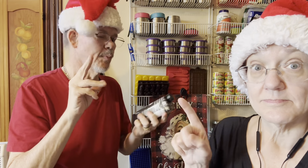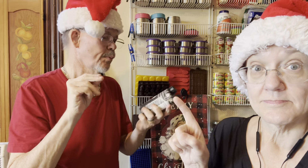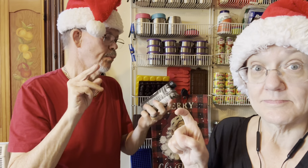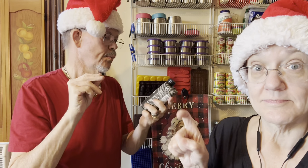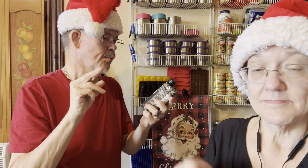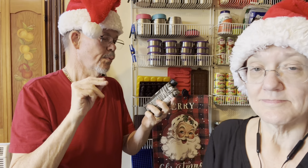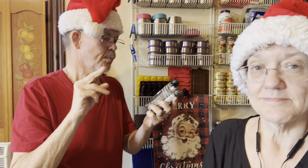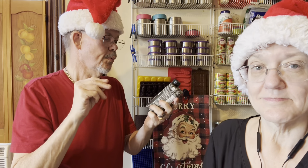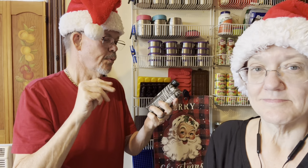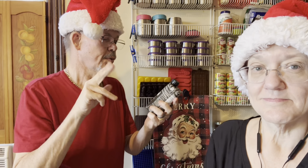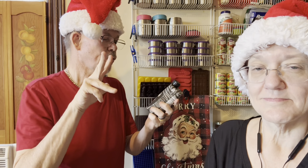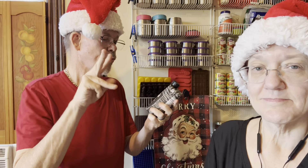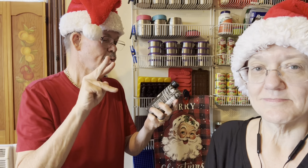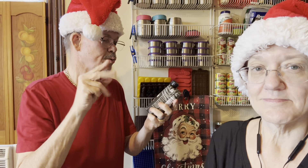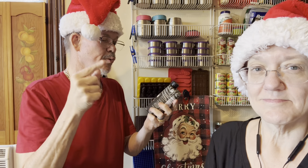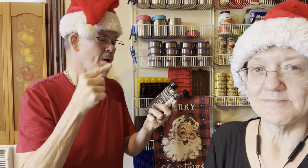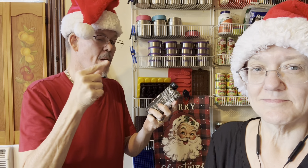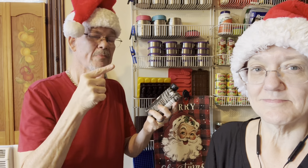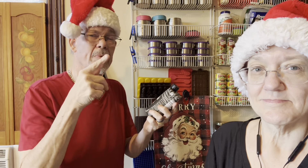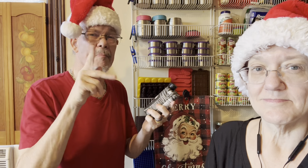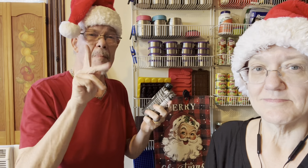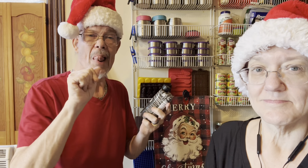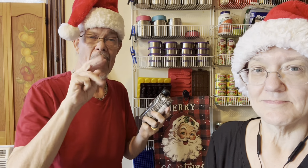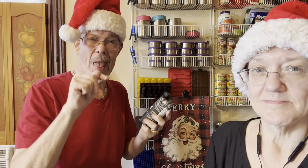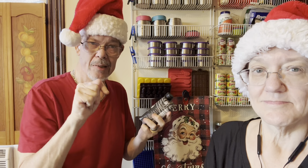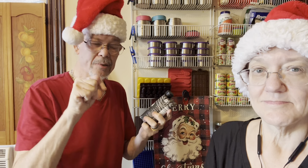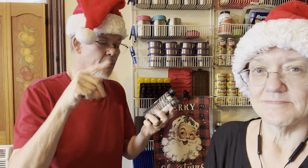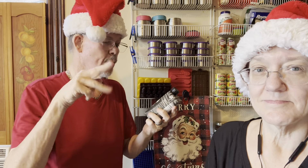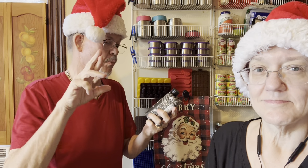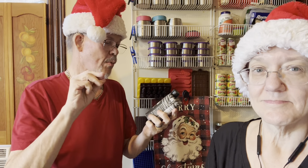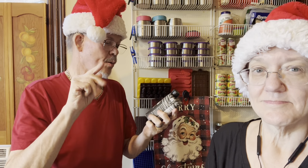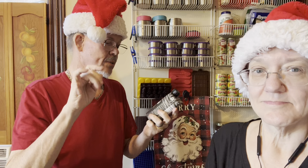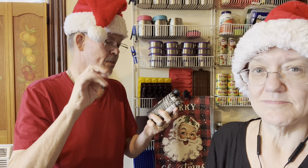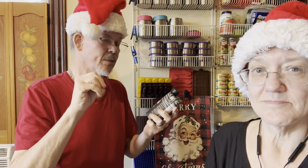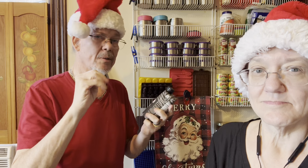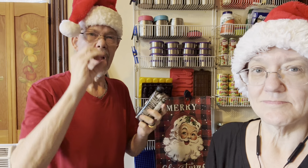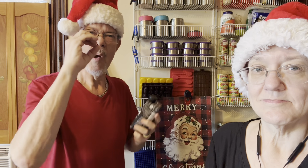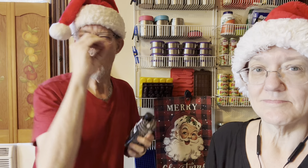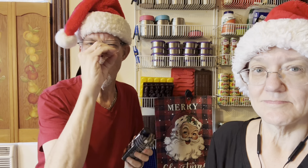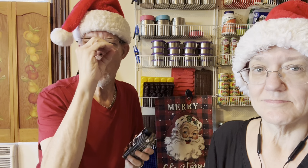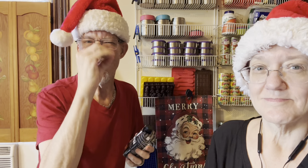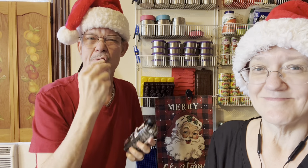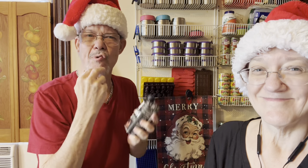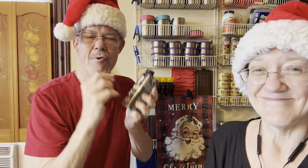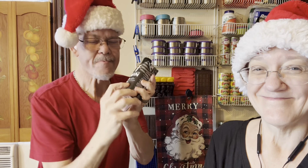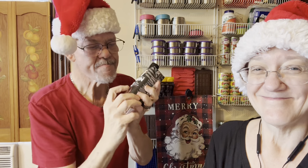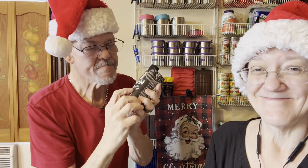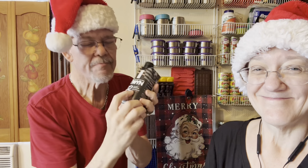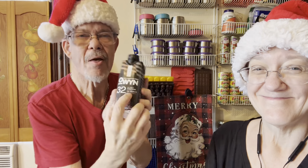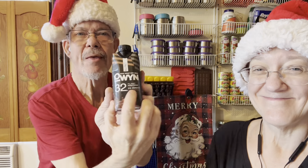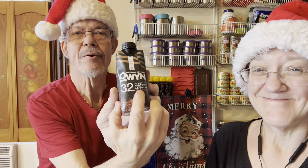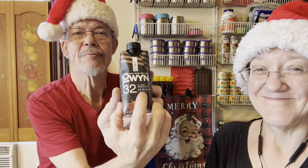Does it have sugar in it? No. 32 grams of protein, plant protein, but no sugar. Look, right